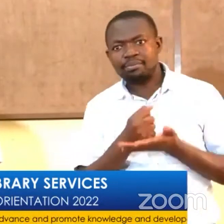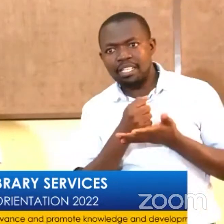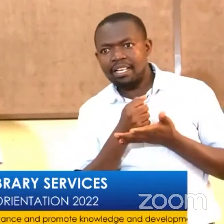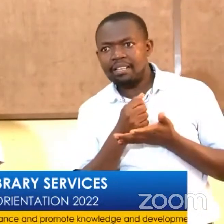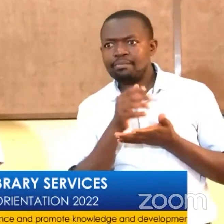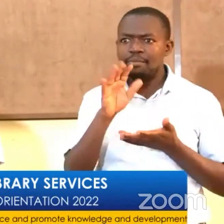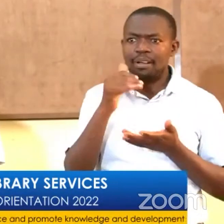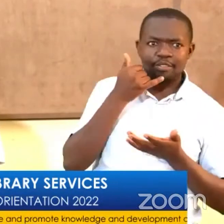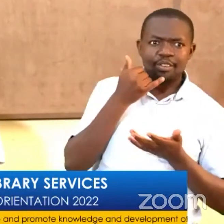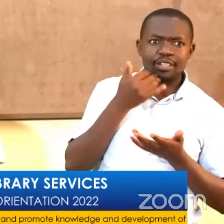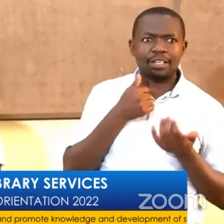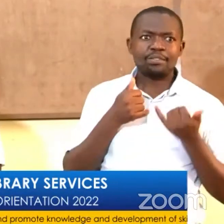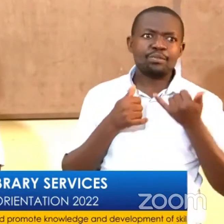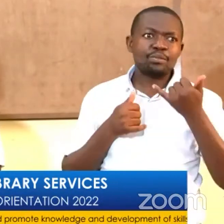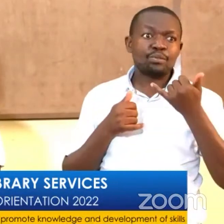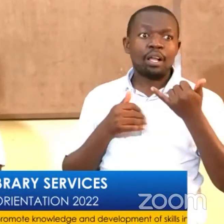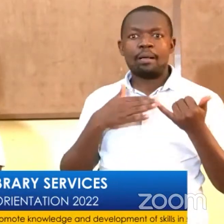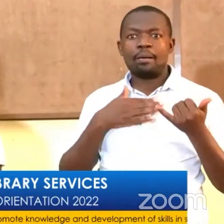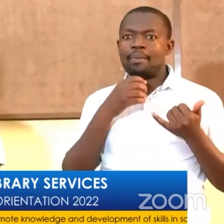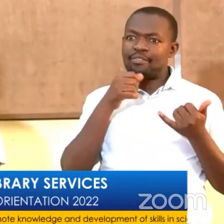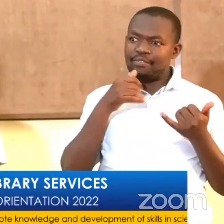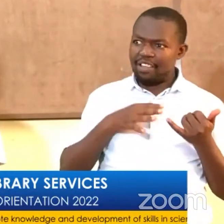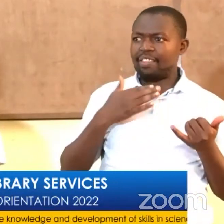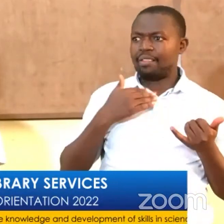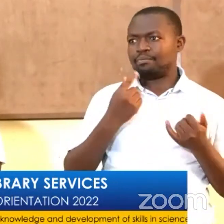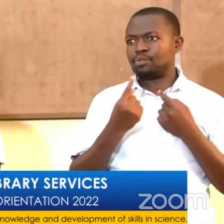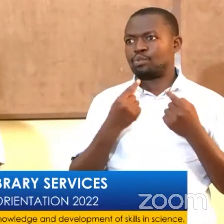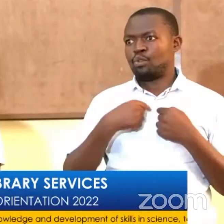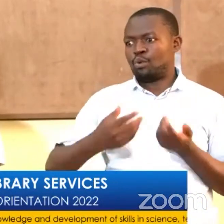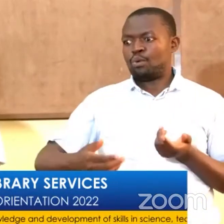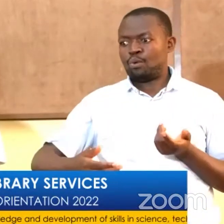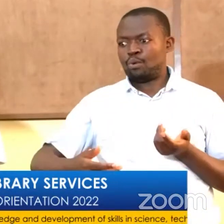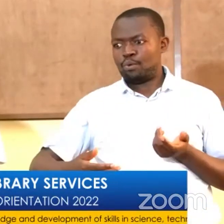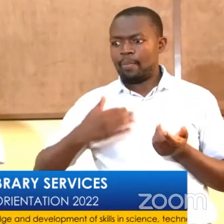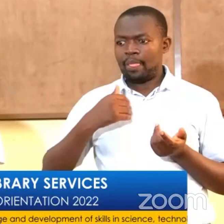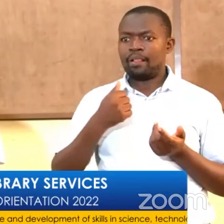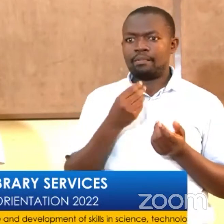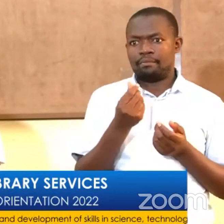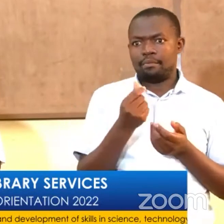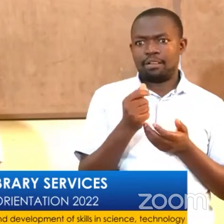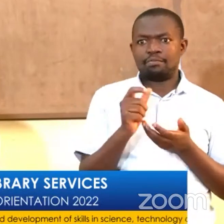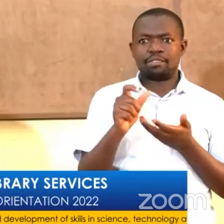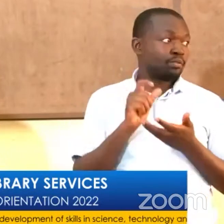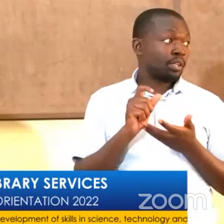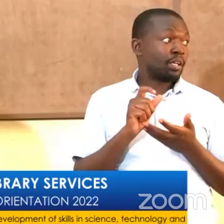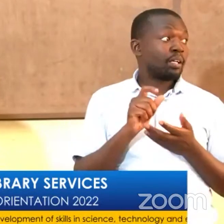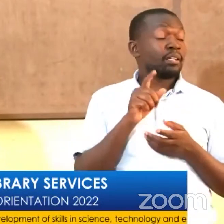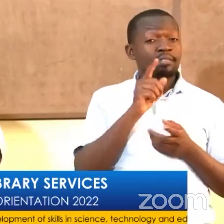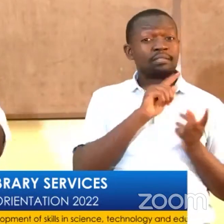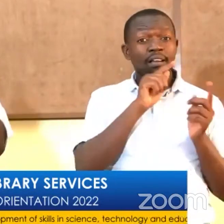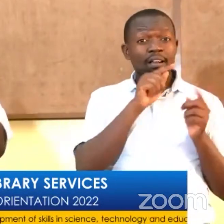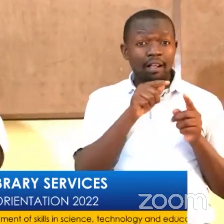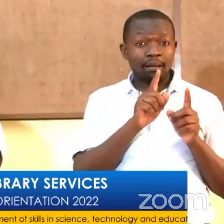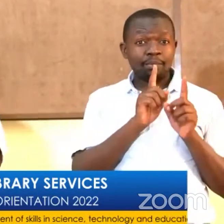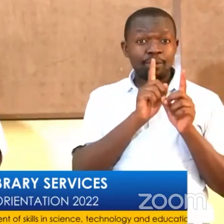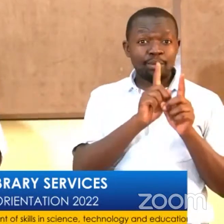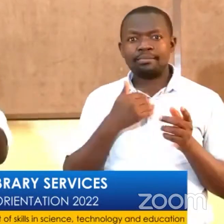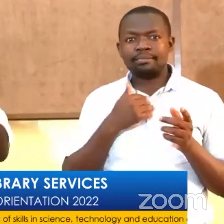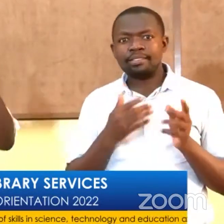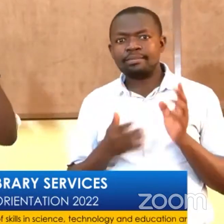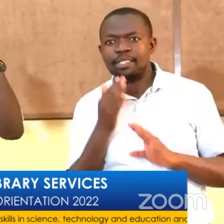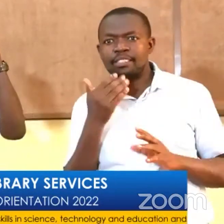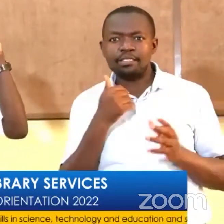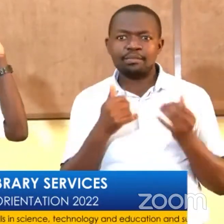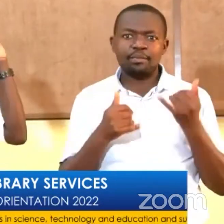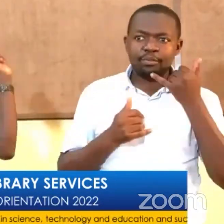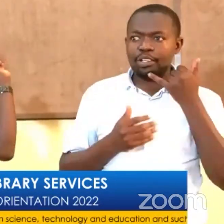your phone. My father wants to talk to me. He wants to send me money. They are rushing you. You give them the phone. By the